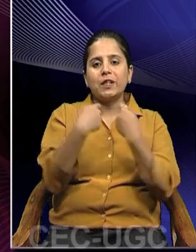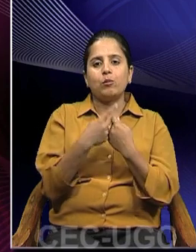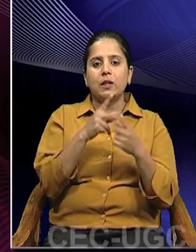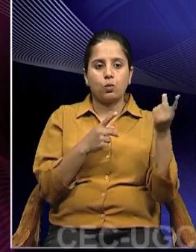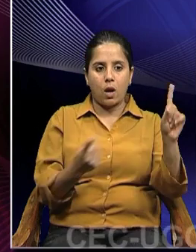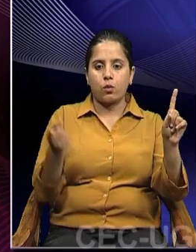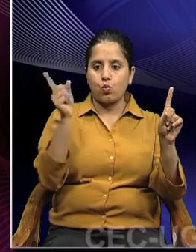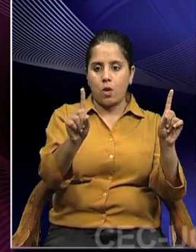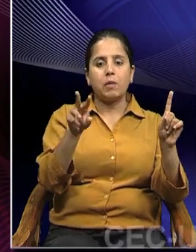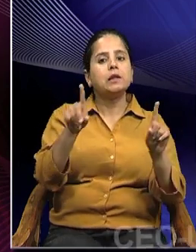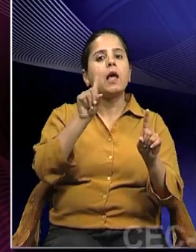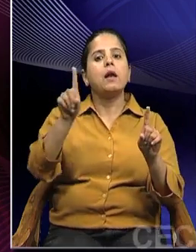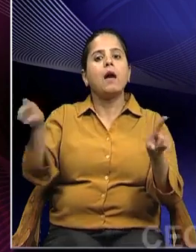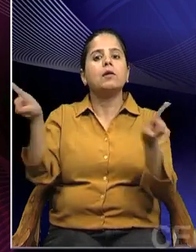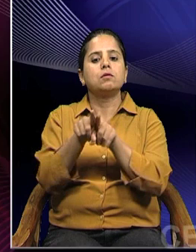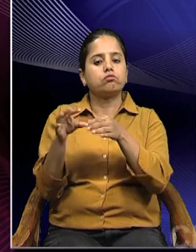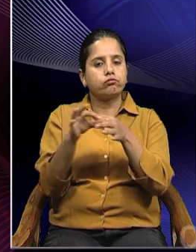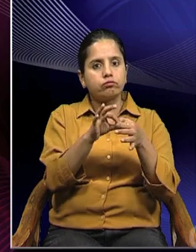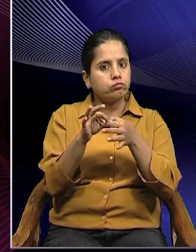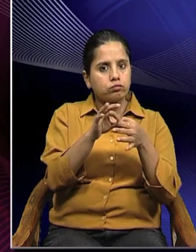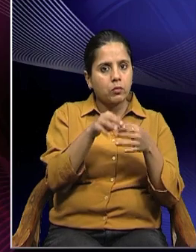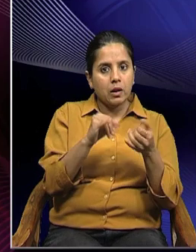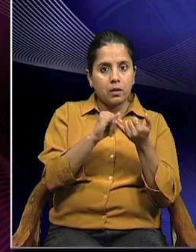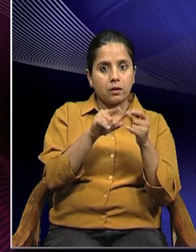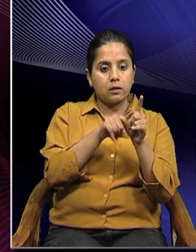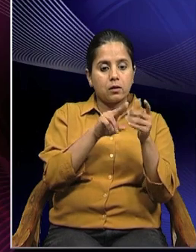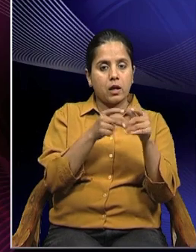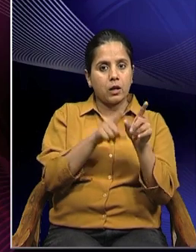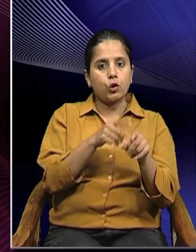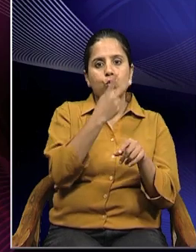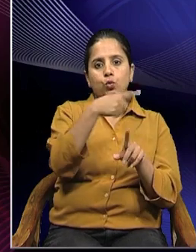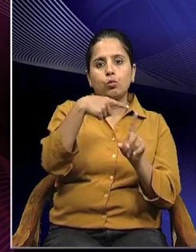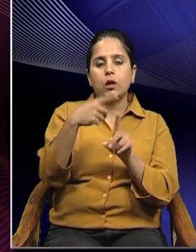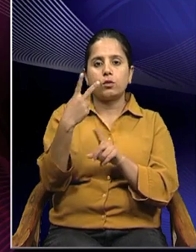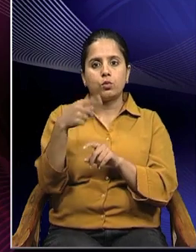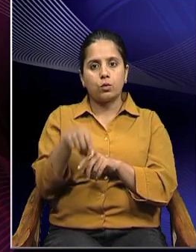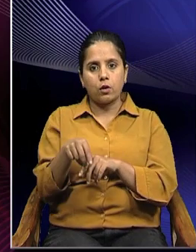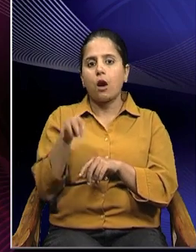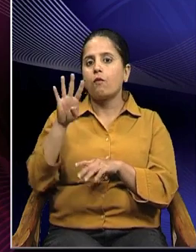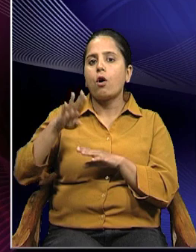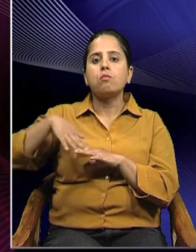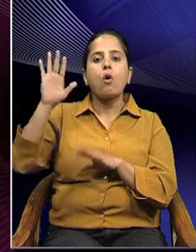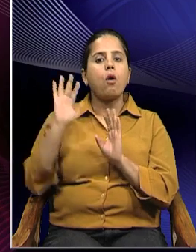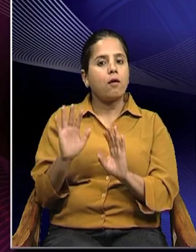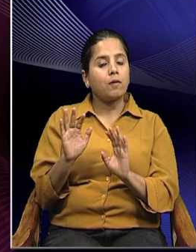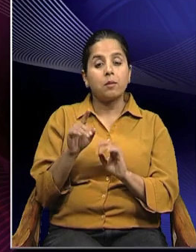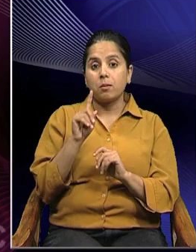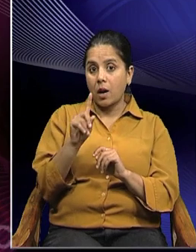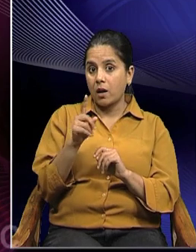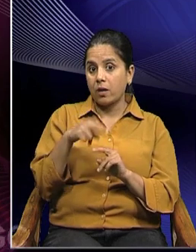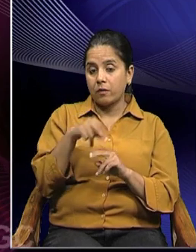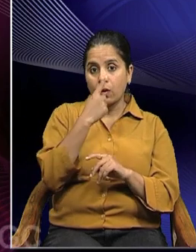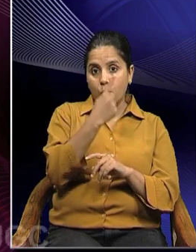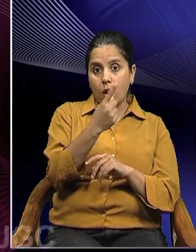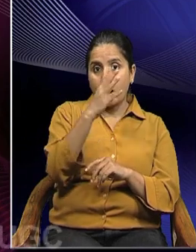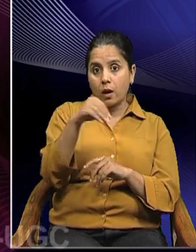well as synergy. So, although the idea of synergy is explained by 2 plus 2 is greater than 4, but when we say 1 and